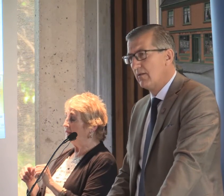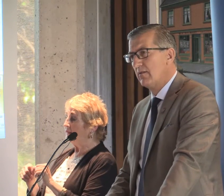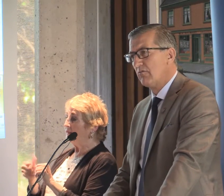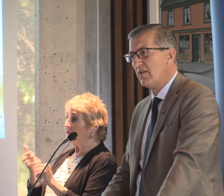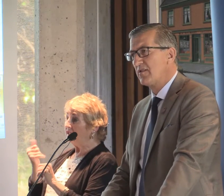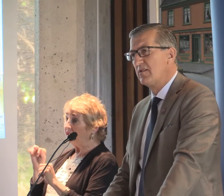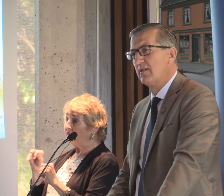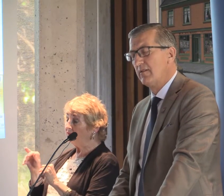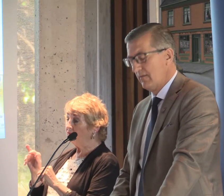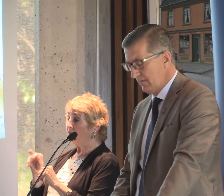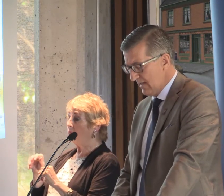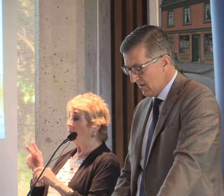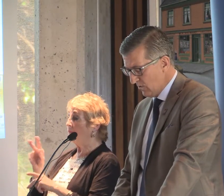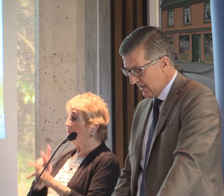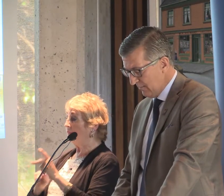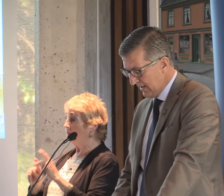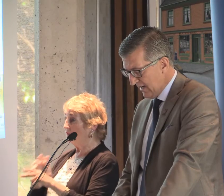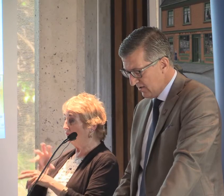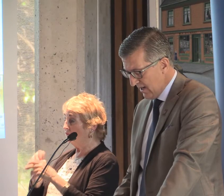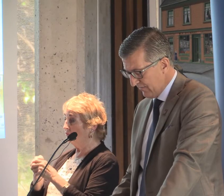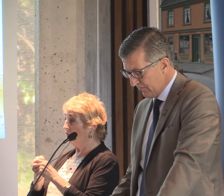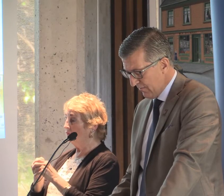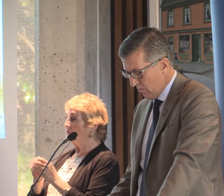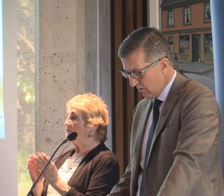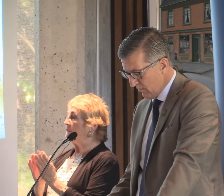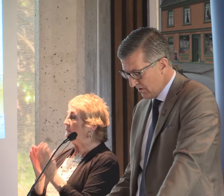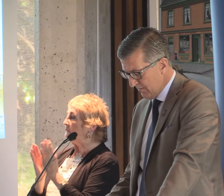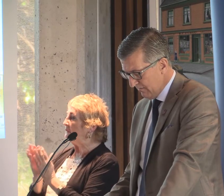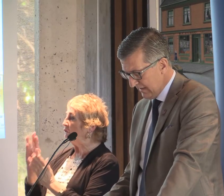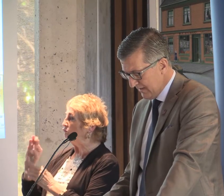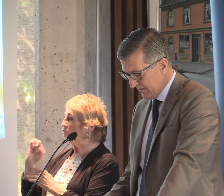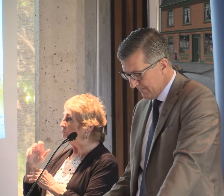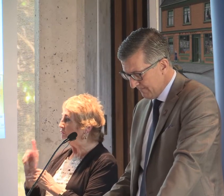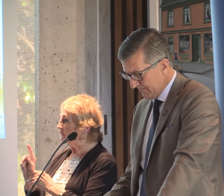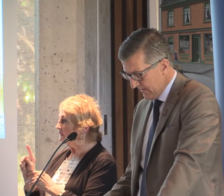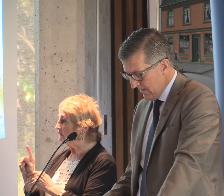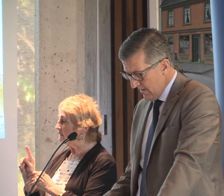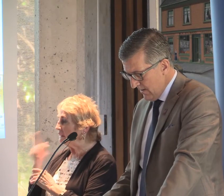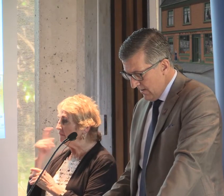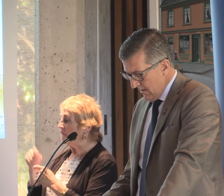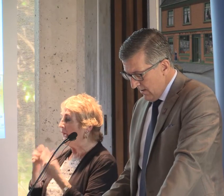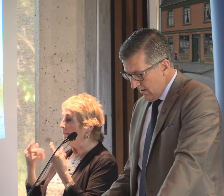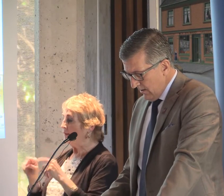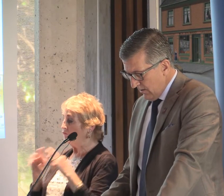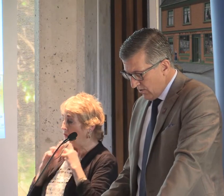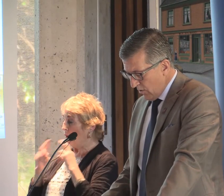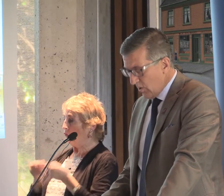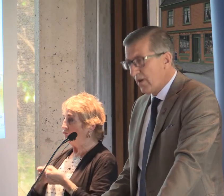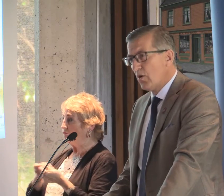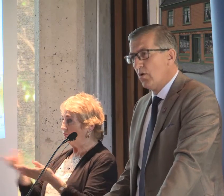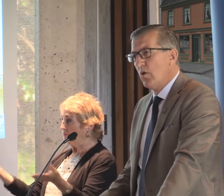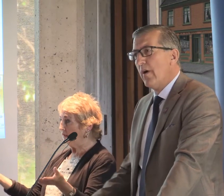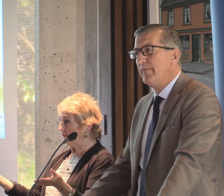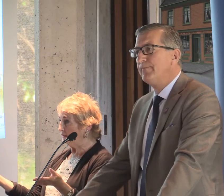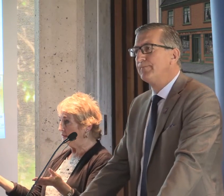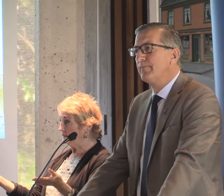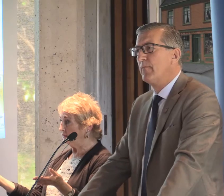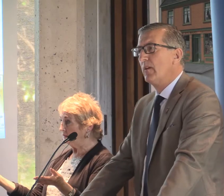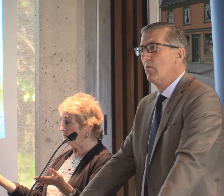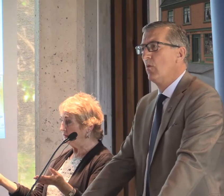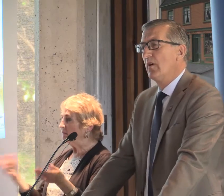risks that would take place if the report was to be released. So we're going to do a new